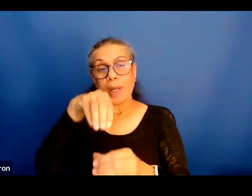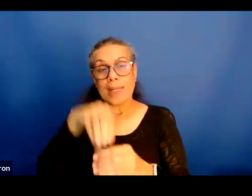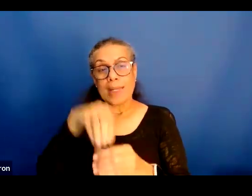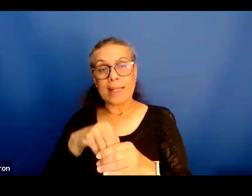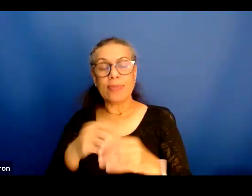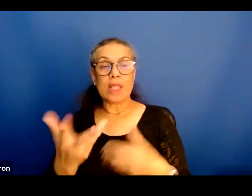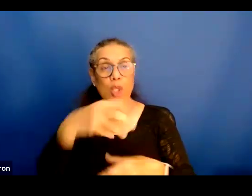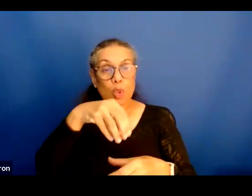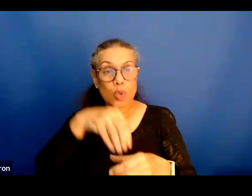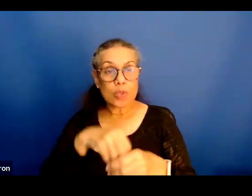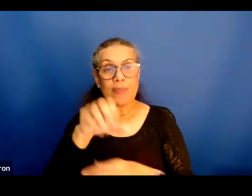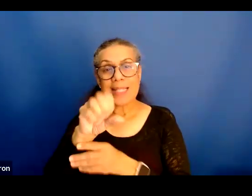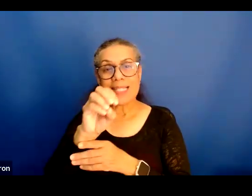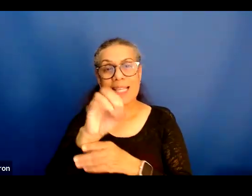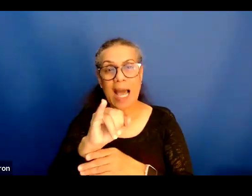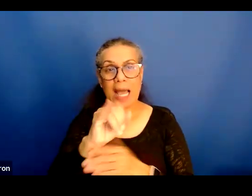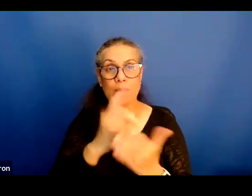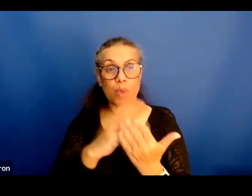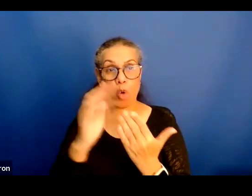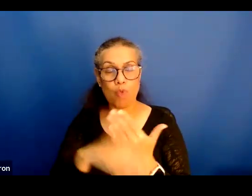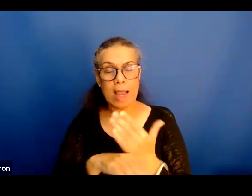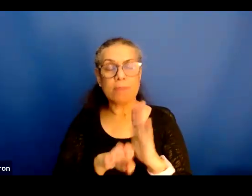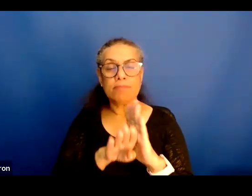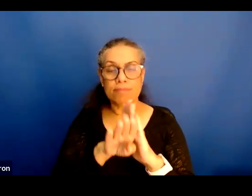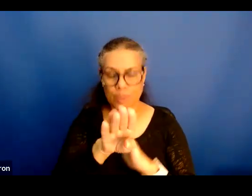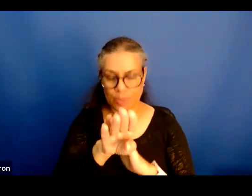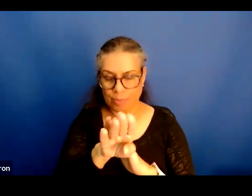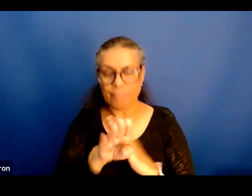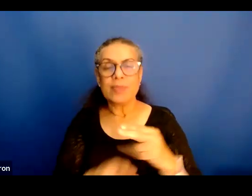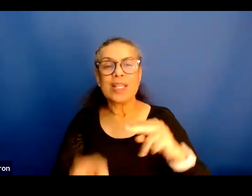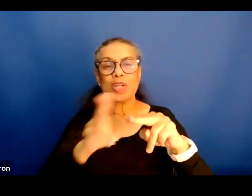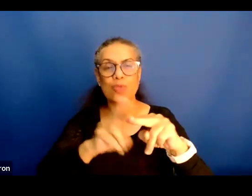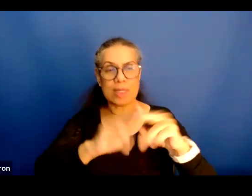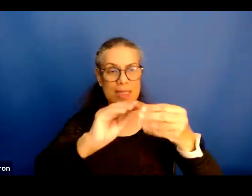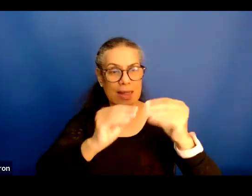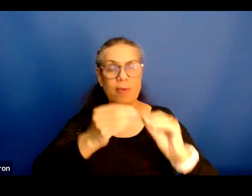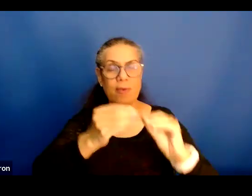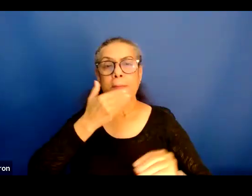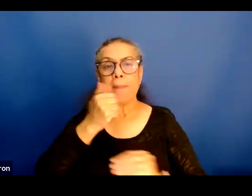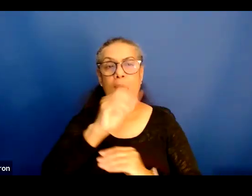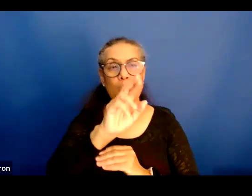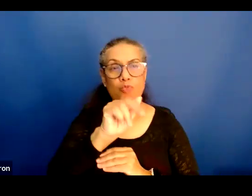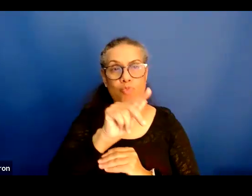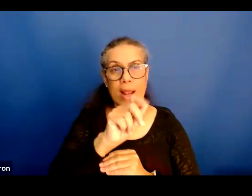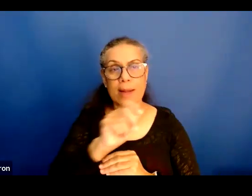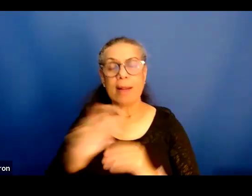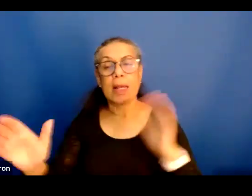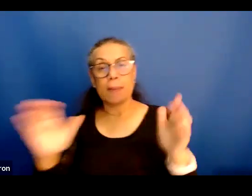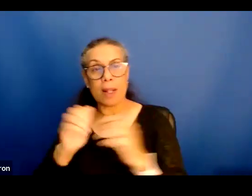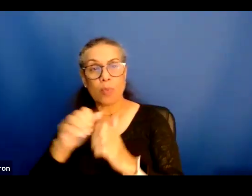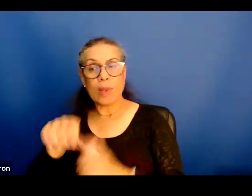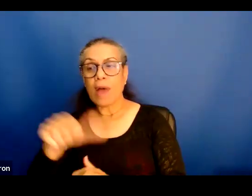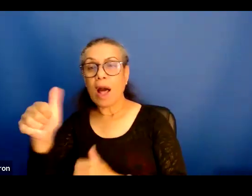inclusive SEI classrooms make progress on the state's Access assessment at better rates than students who are enrolled in